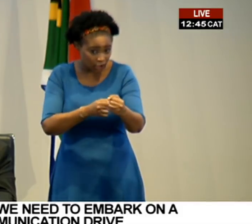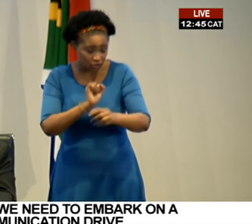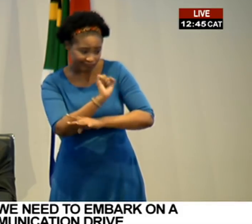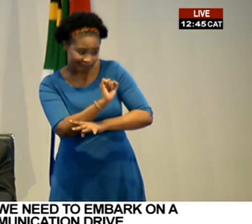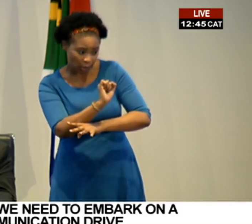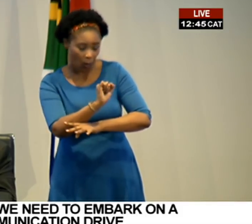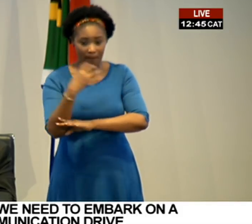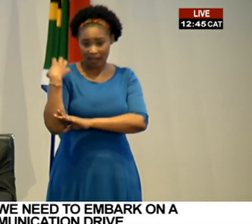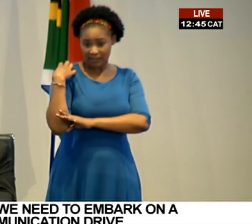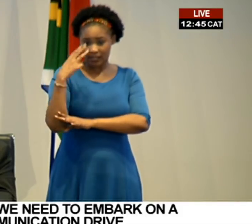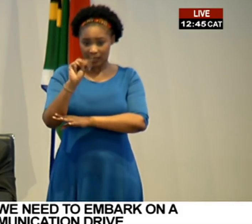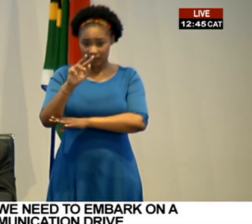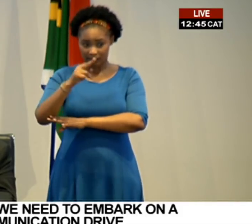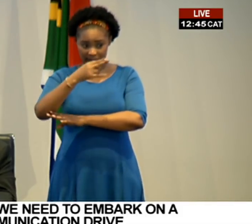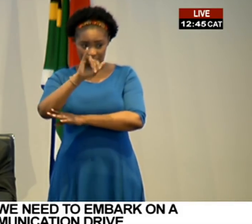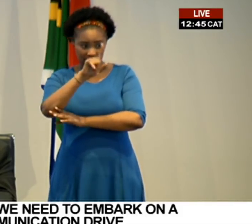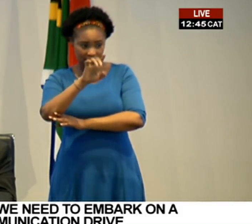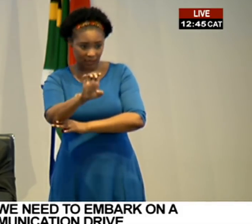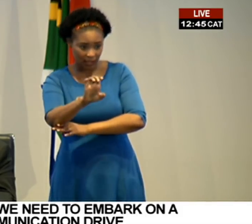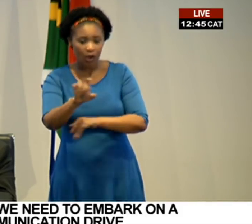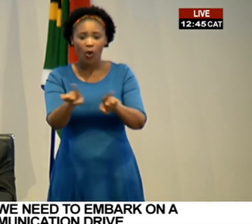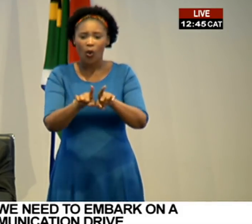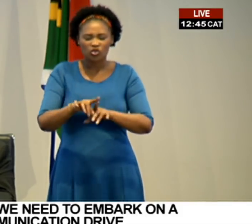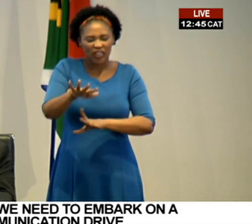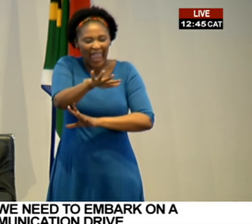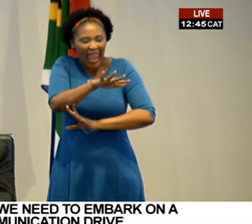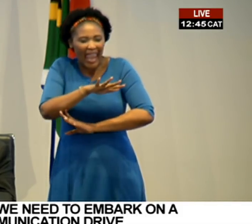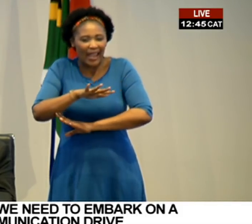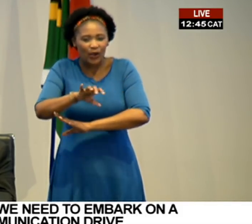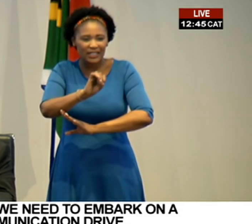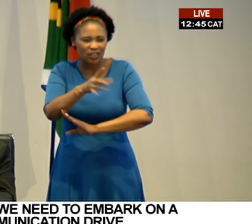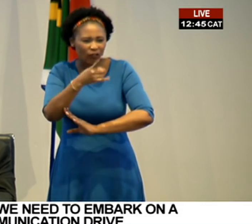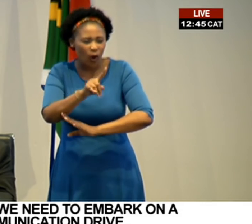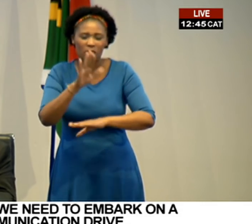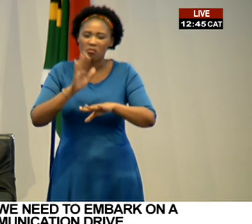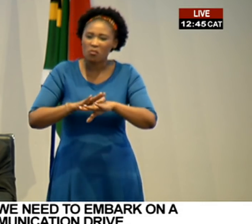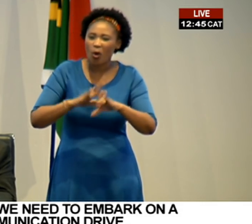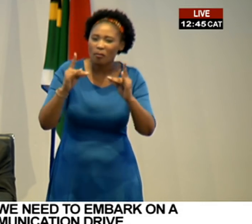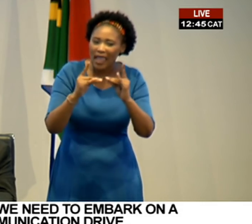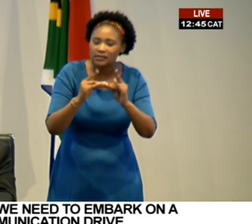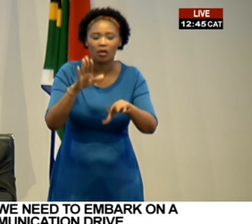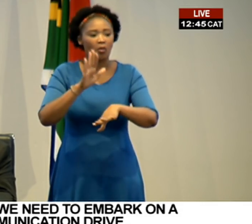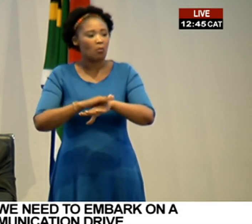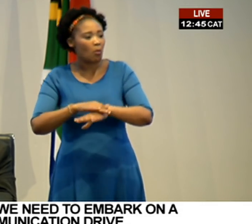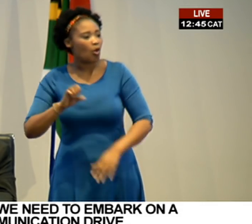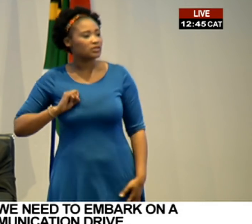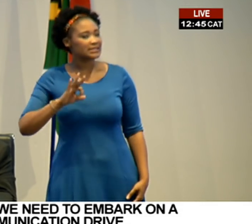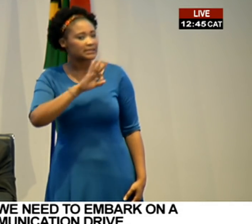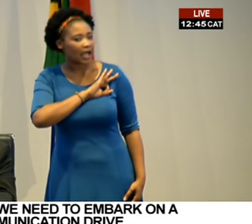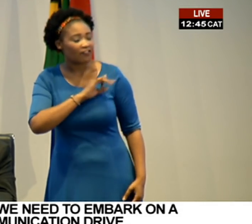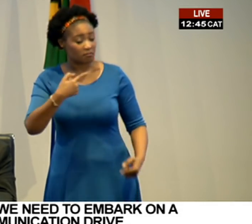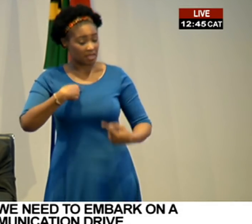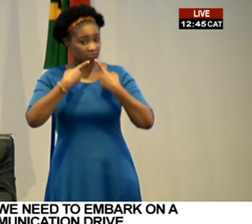Mkhize has also alluded to, and the areas of more beds, more staff that I have raised